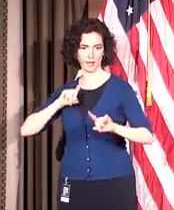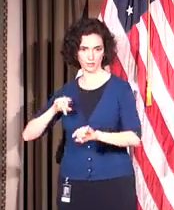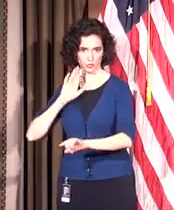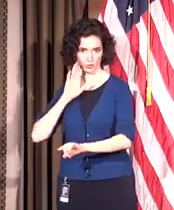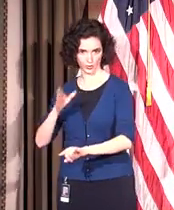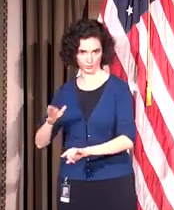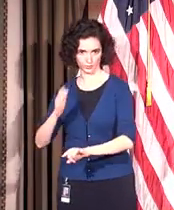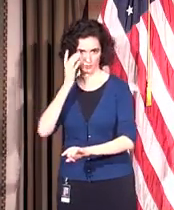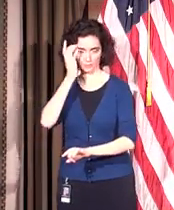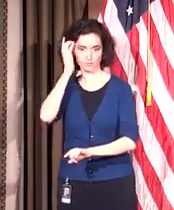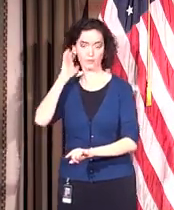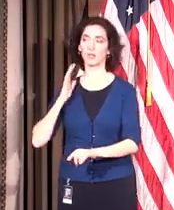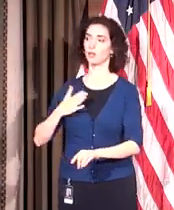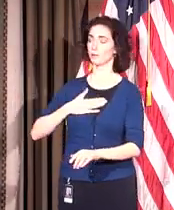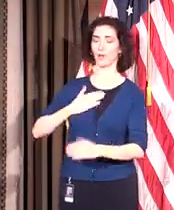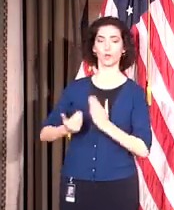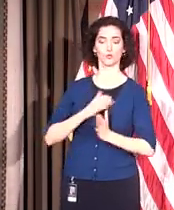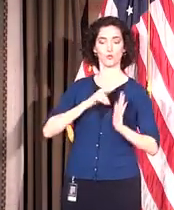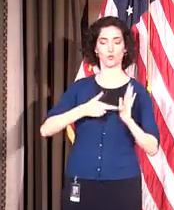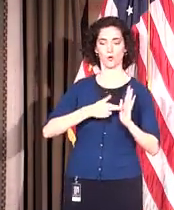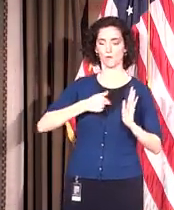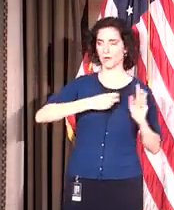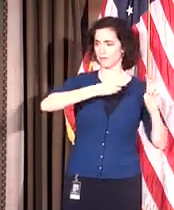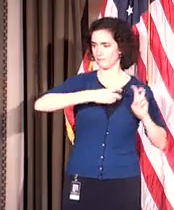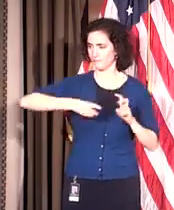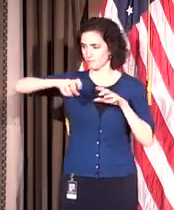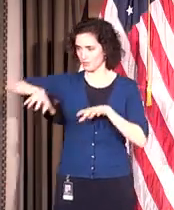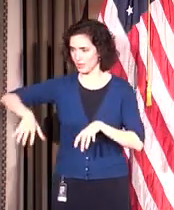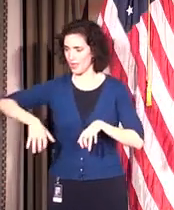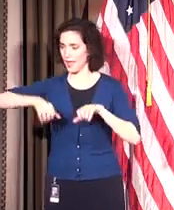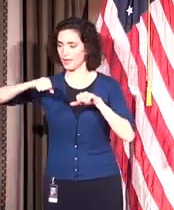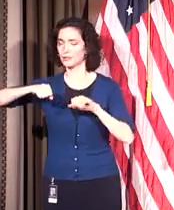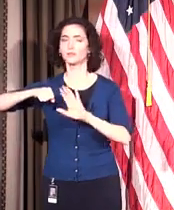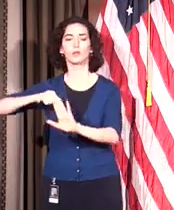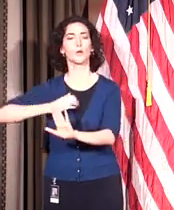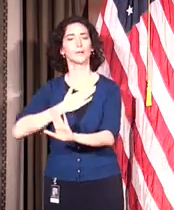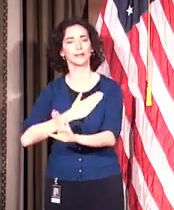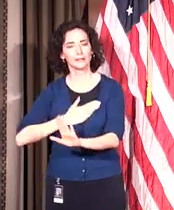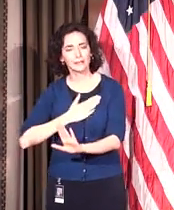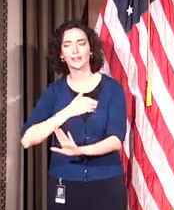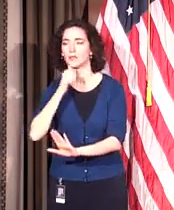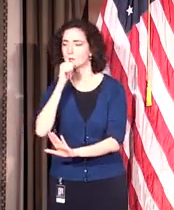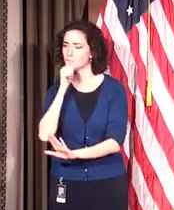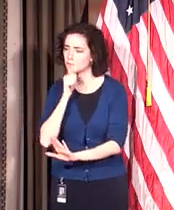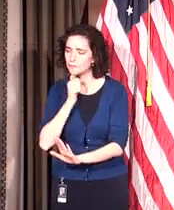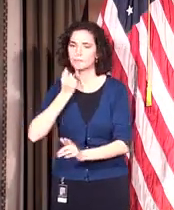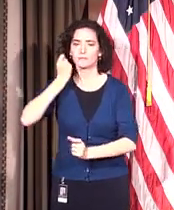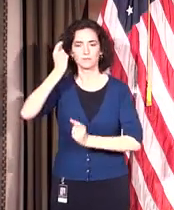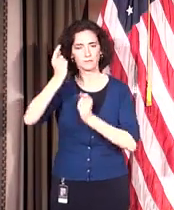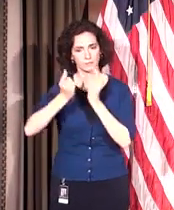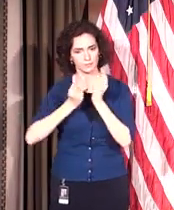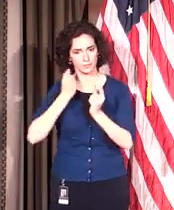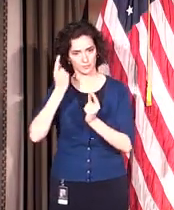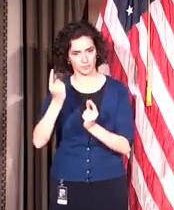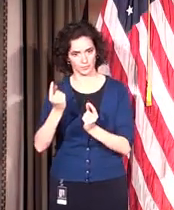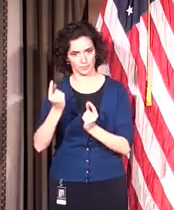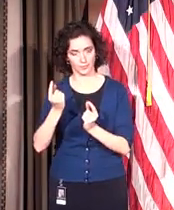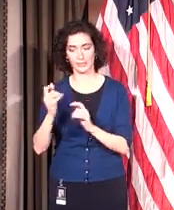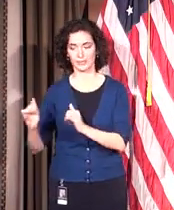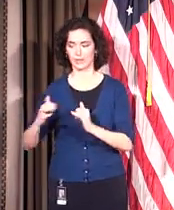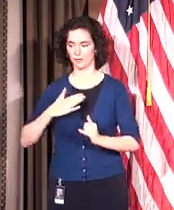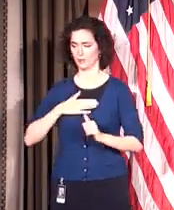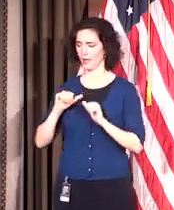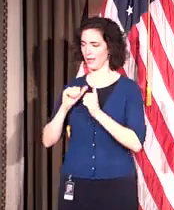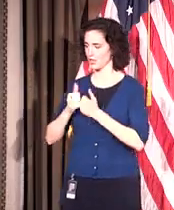As I transition into my new role, I ask for your continued patience and understanding as I evaluate my agency.